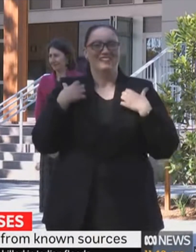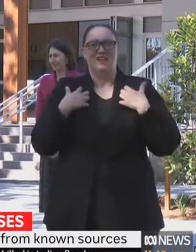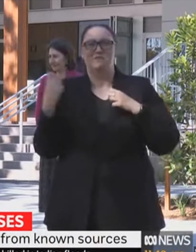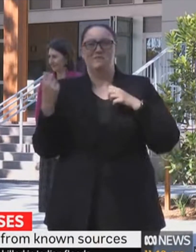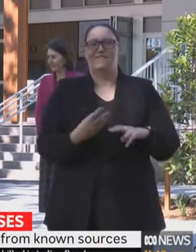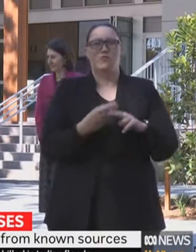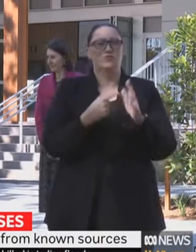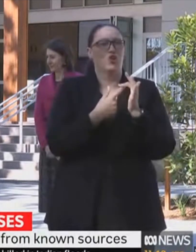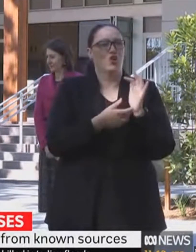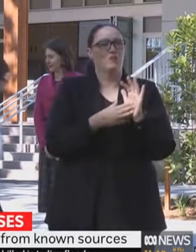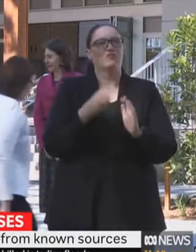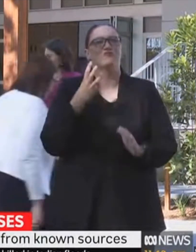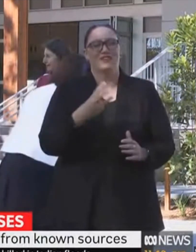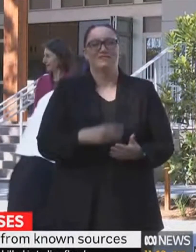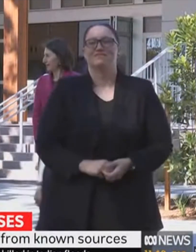3.